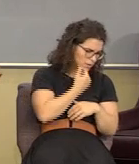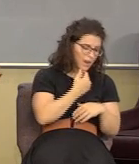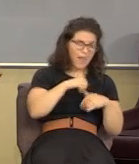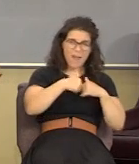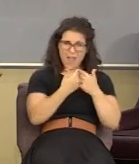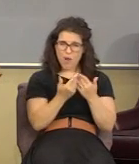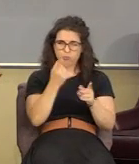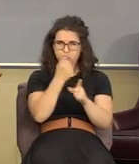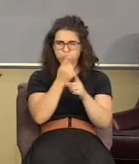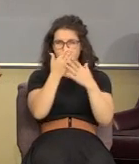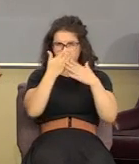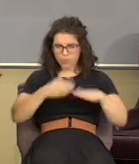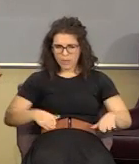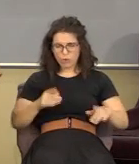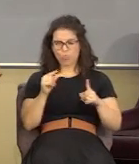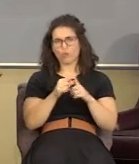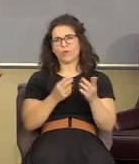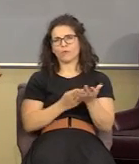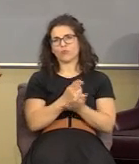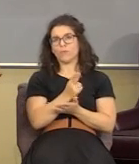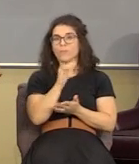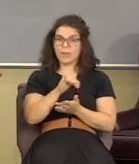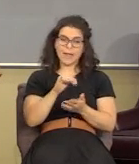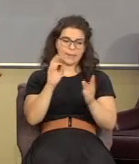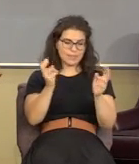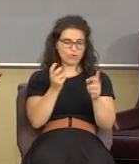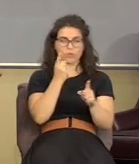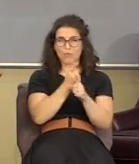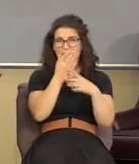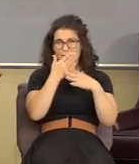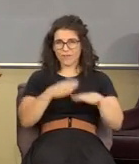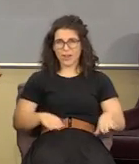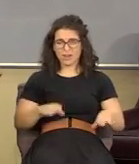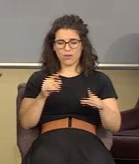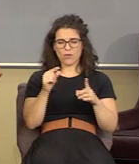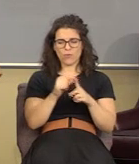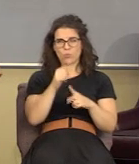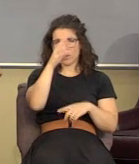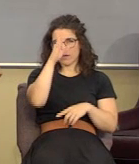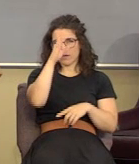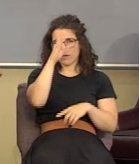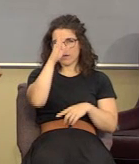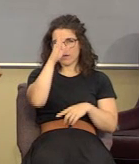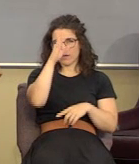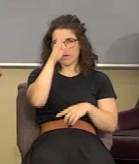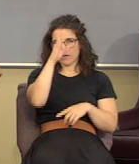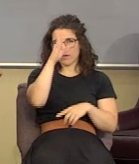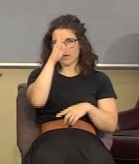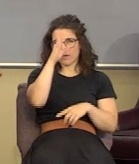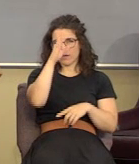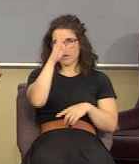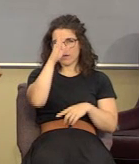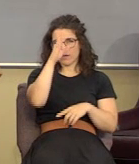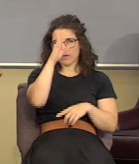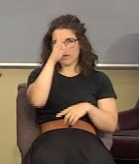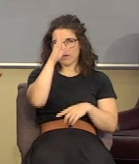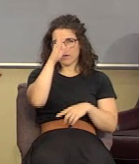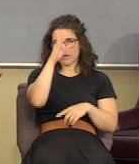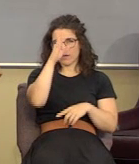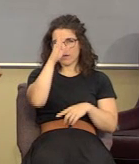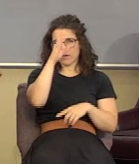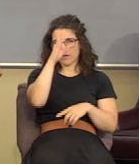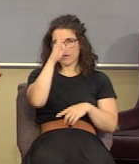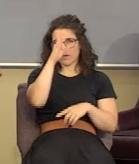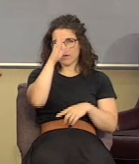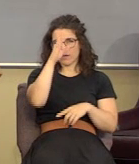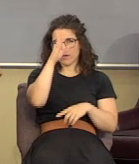rightly dividing the Word of truth. That issue of right division of the Word of God, that's just the basic overview. We've been studying that now for a few weeks